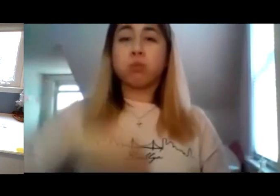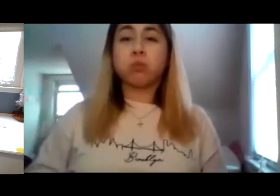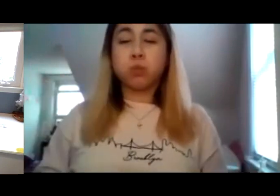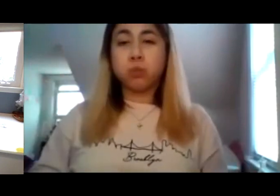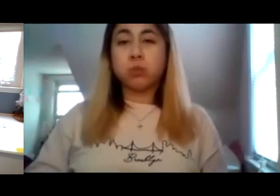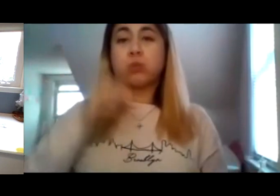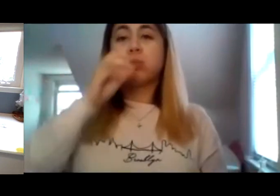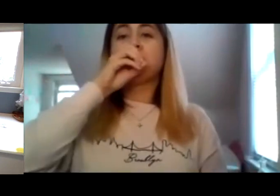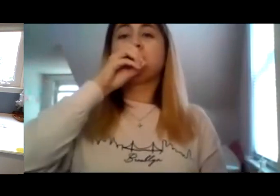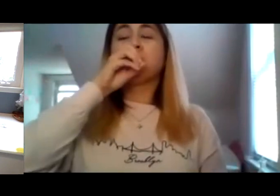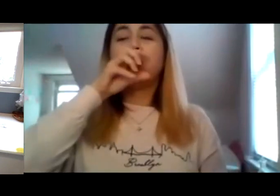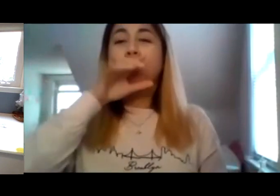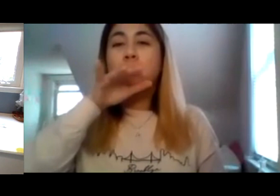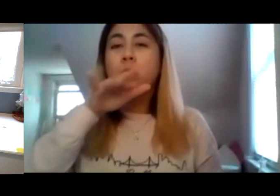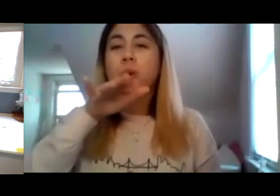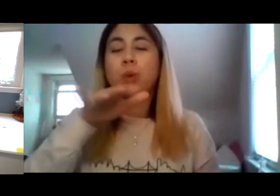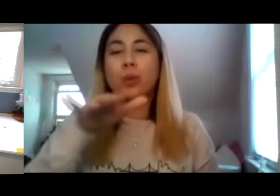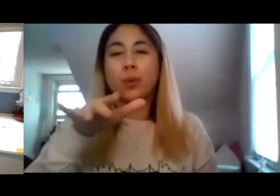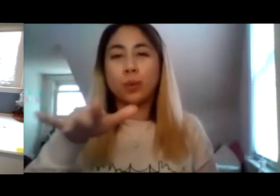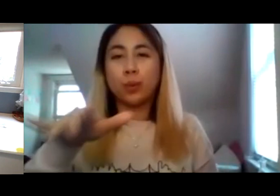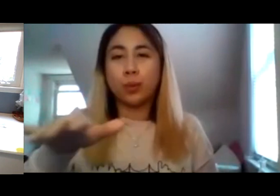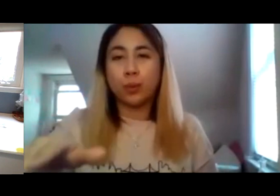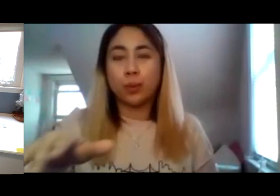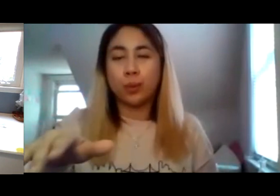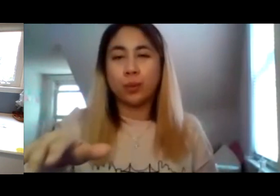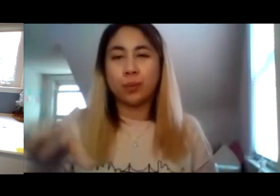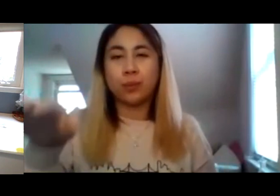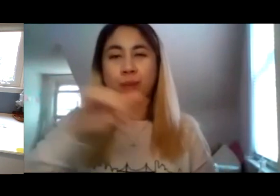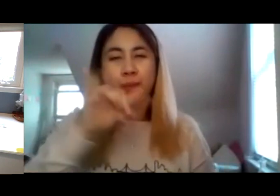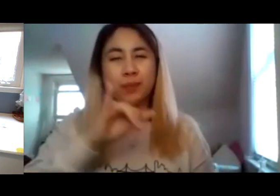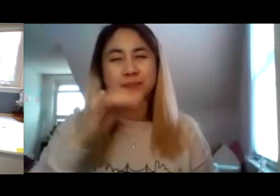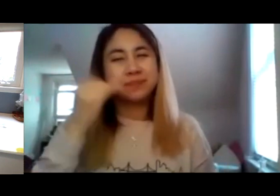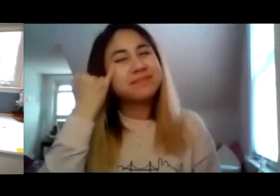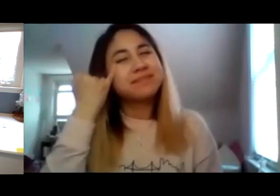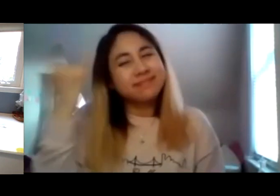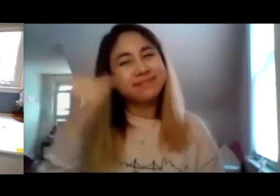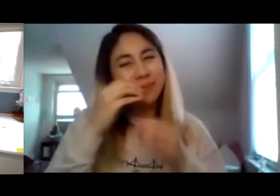and breathe out so the balloon can deflate.